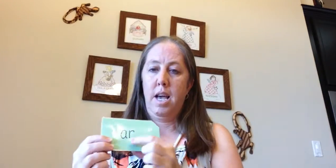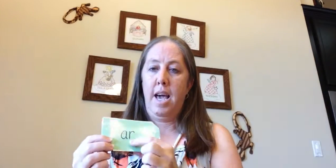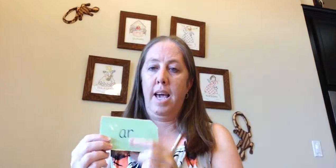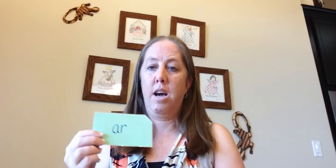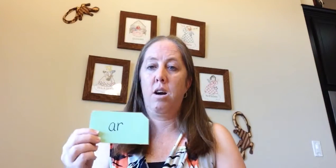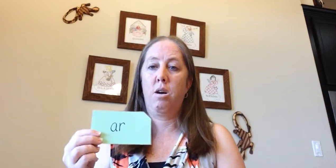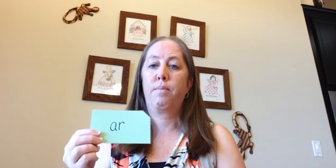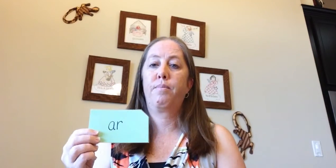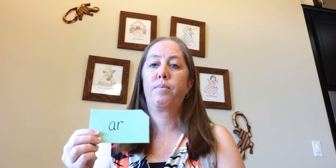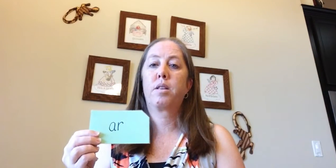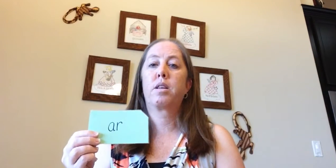A-R.